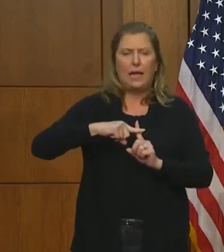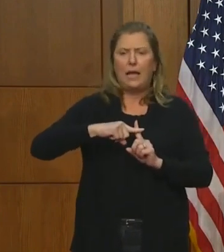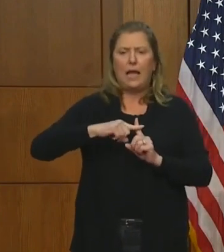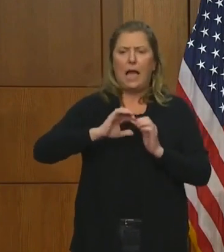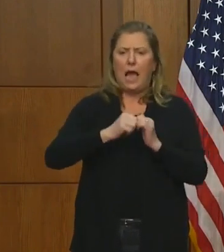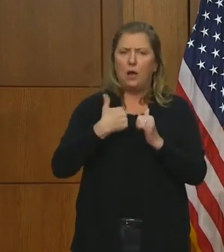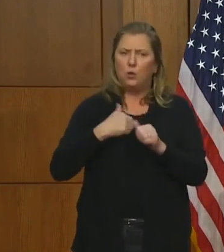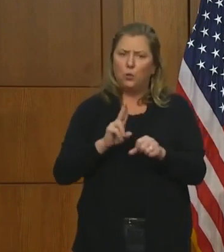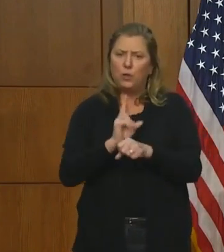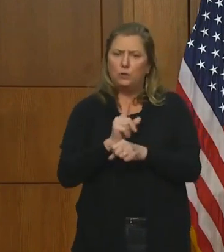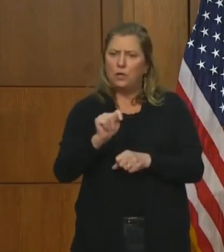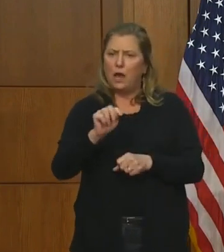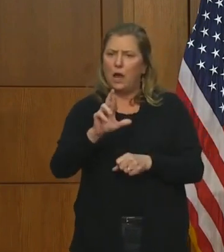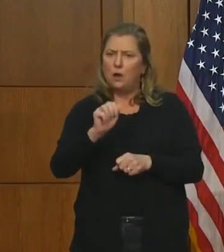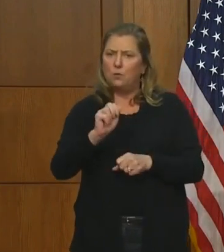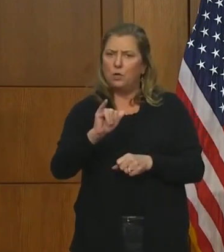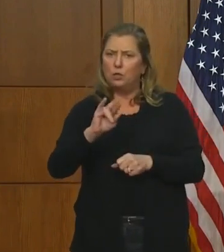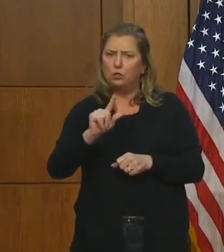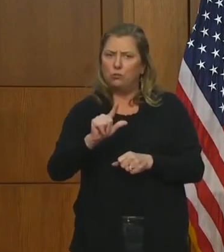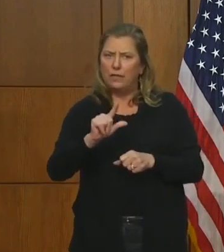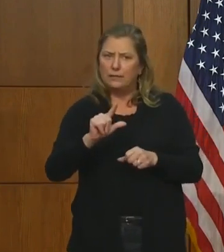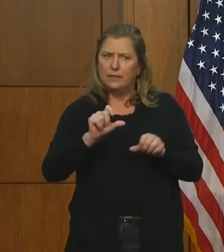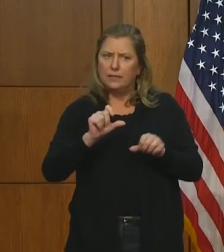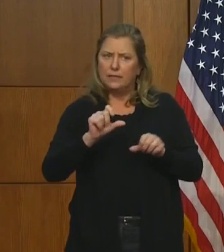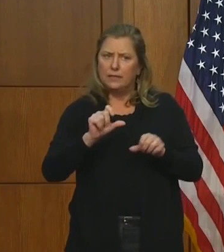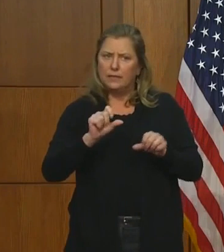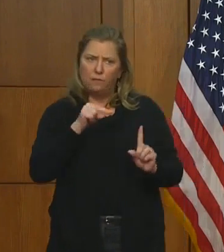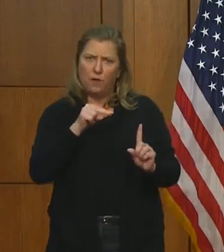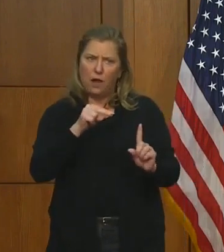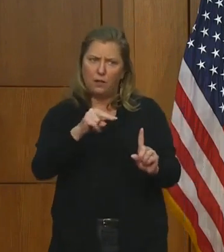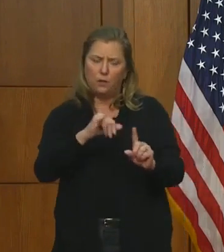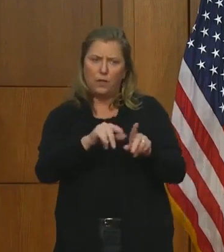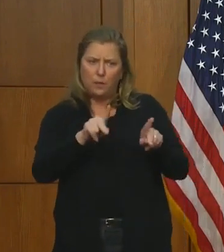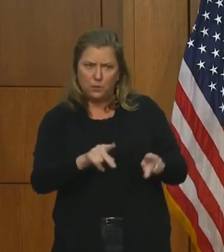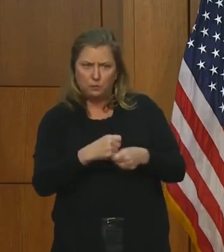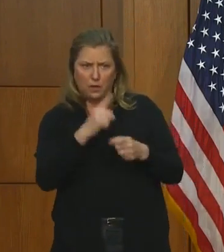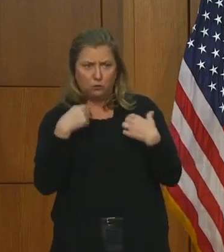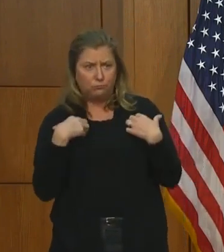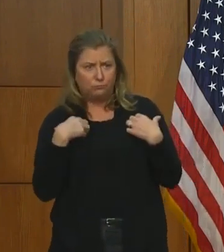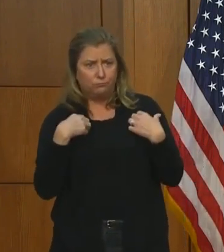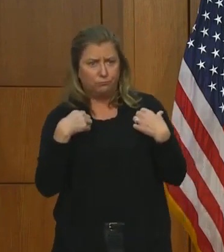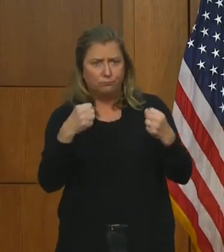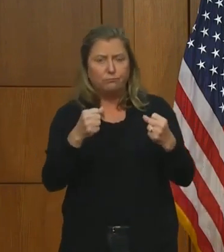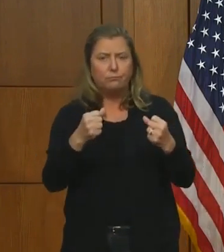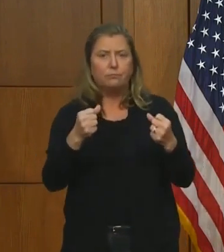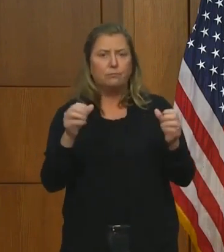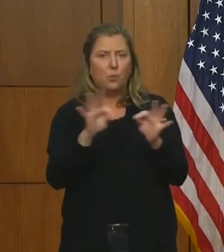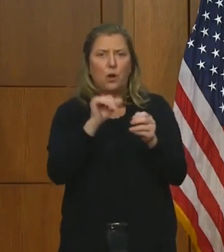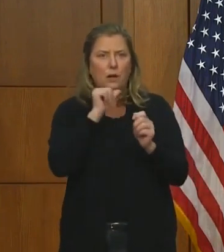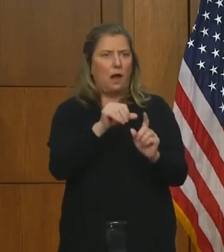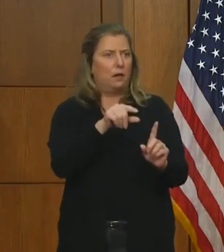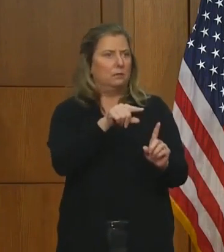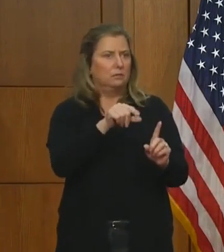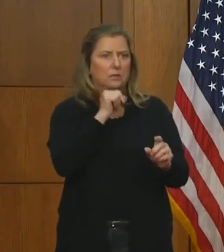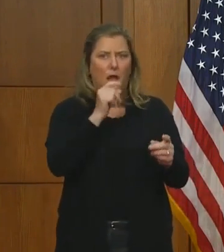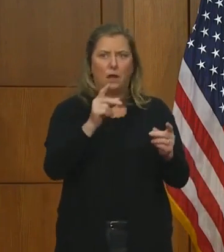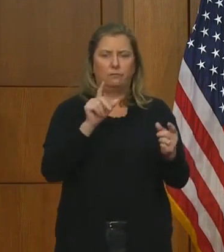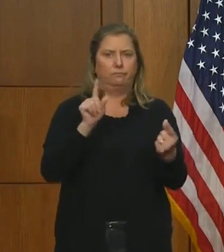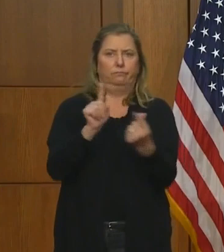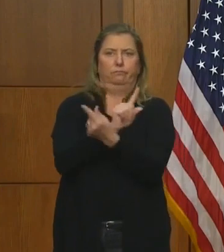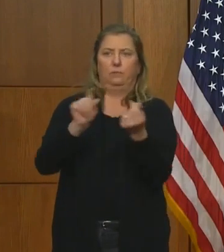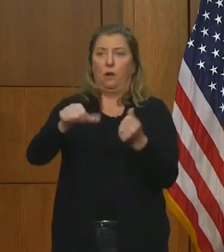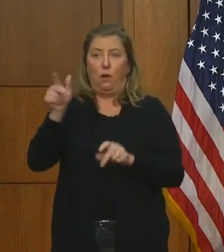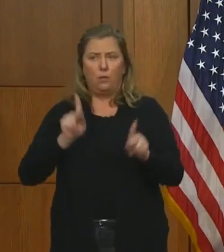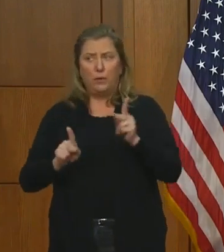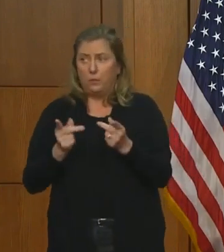our tracing capabilities to follow that individual and their well-being and to make sure that they're not being exposed to other individuals? You